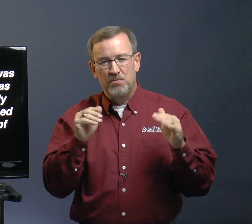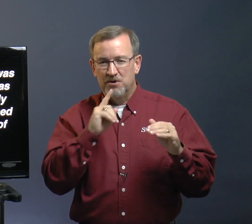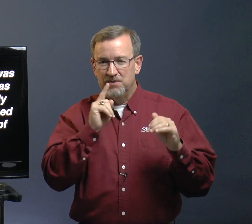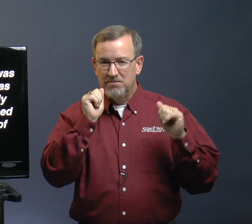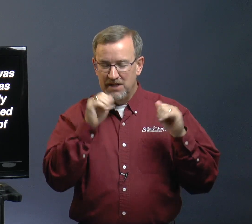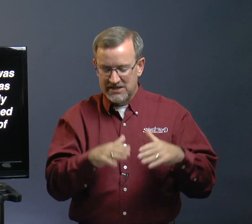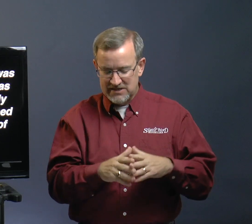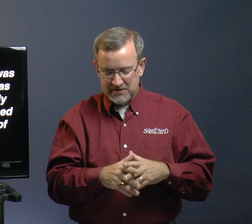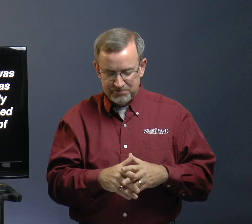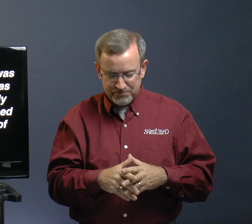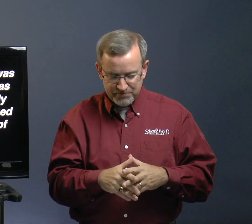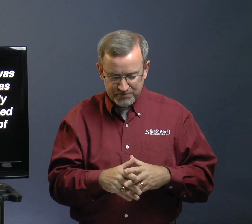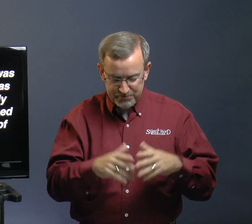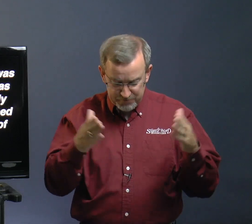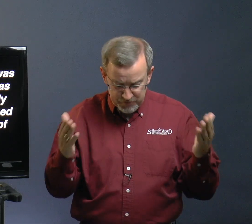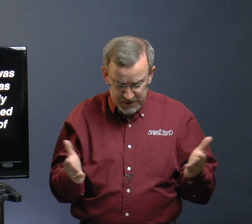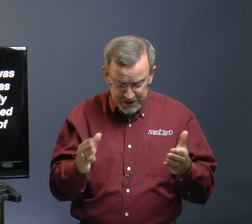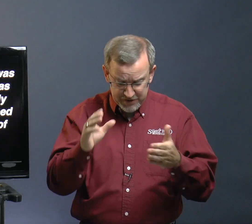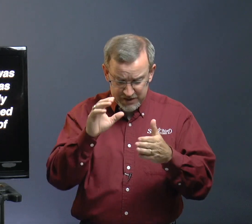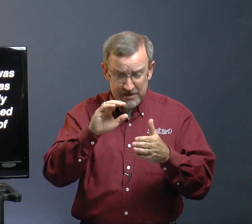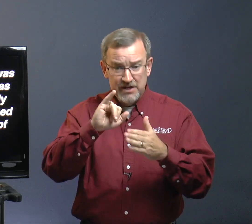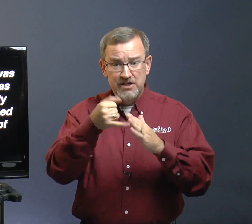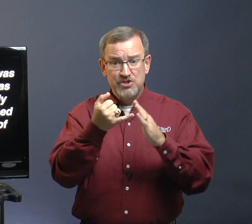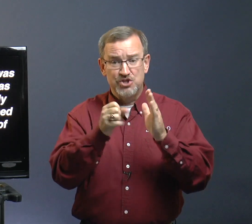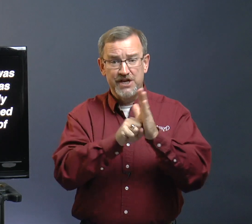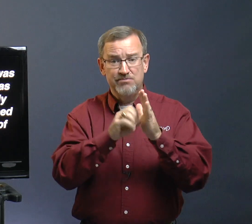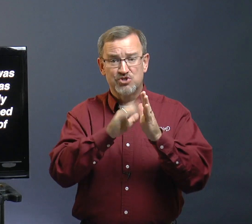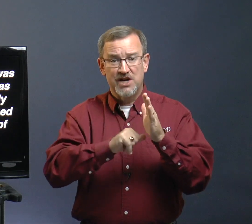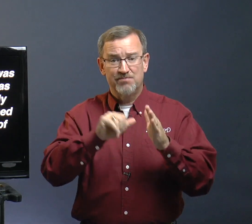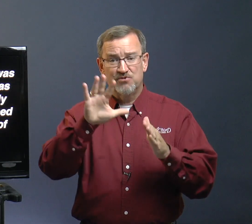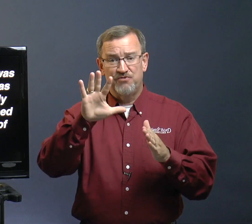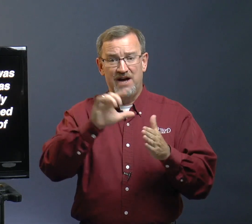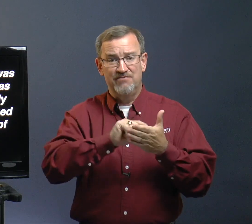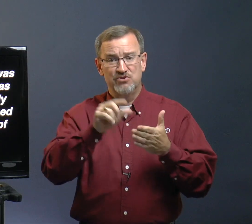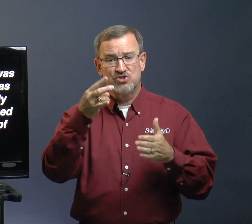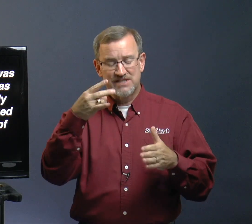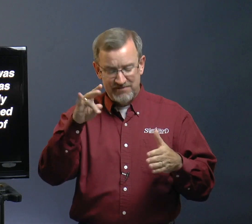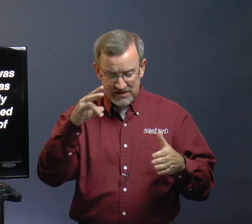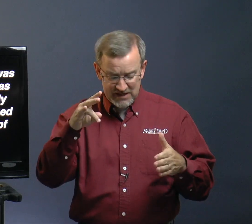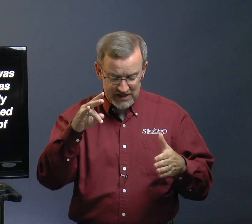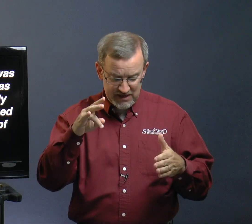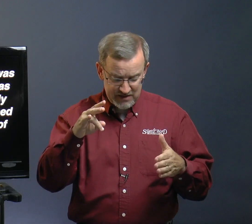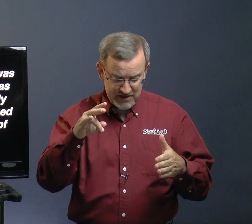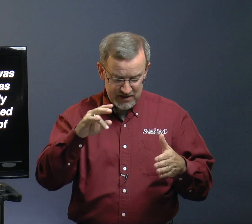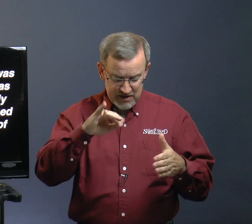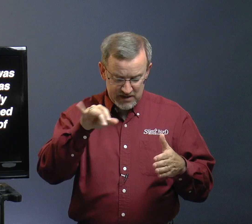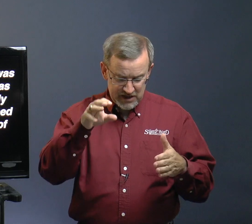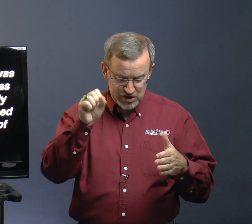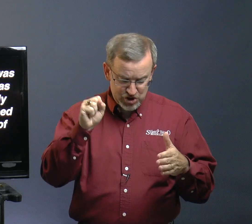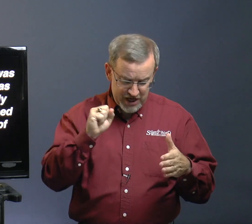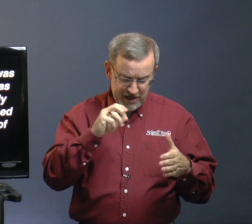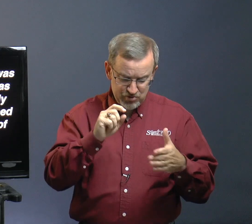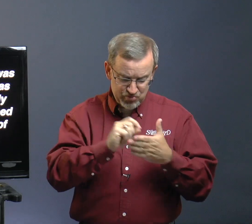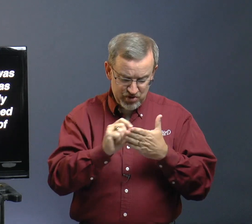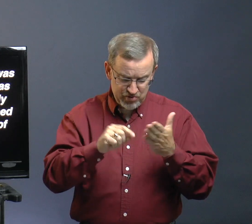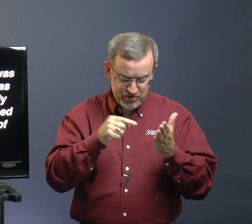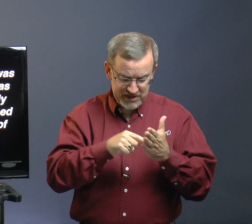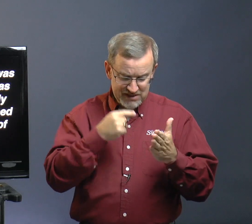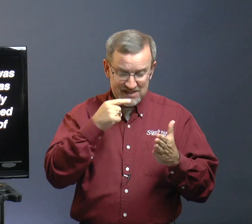it'll be a blessing. Here in James chapter 5, verse 17, James wrote this. He